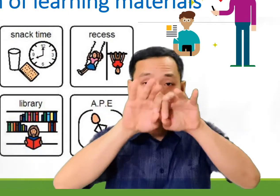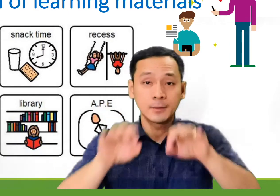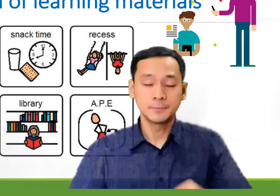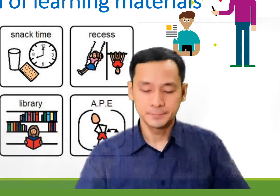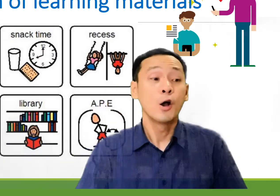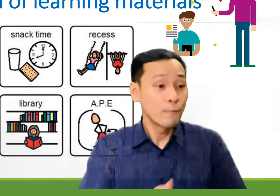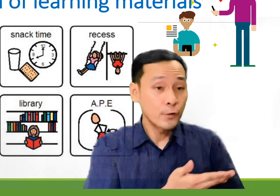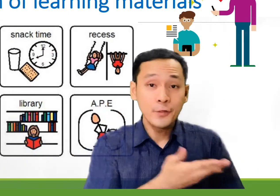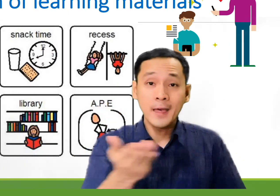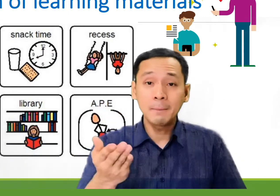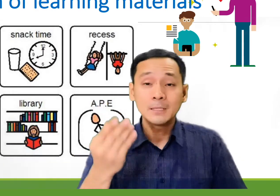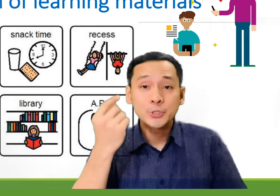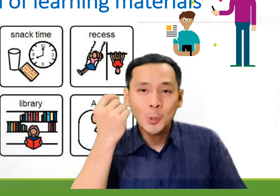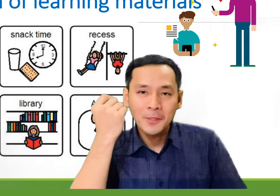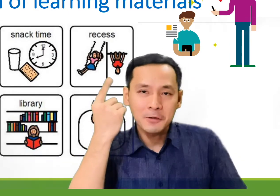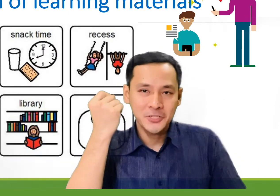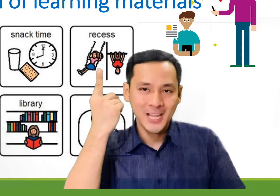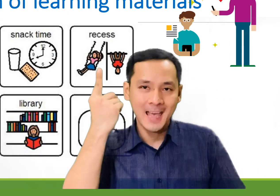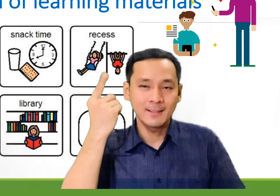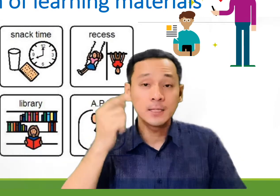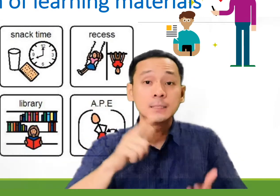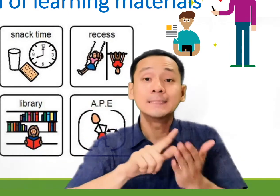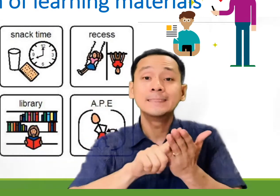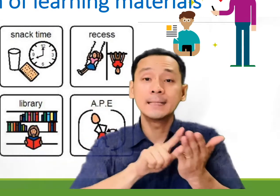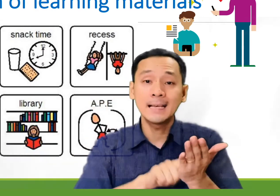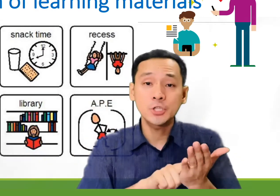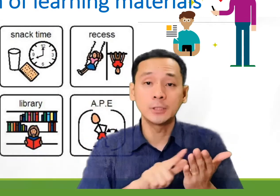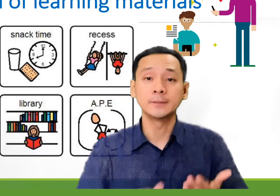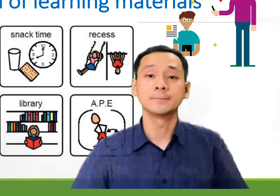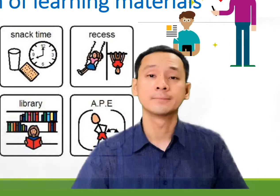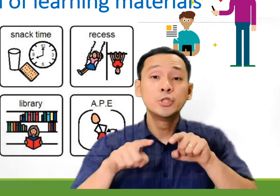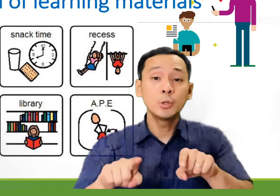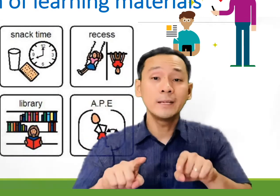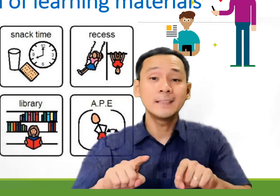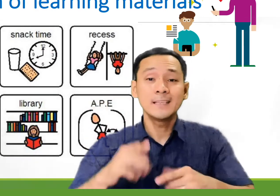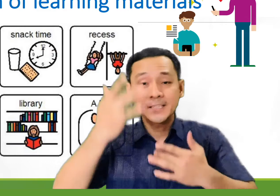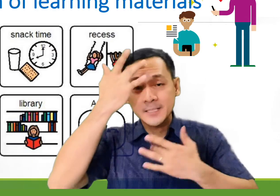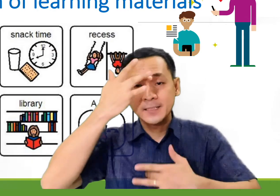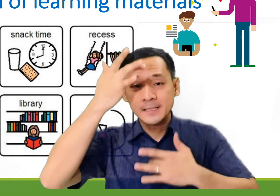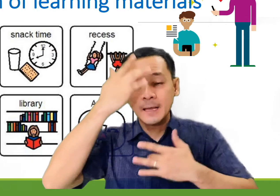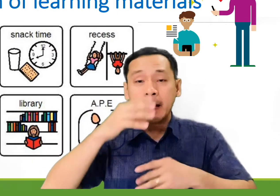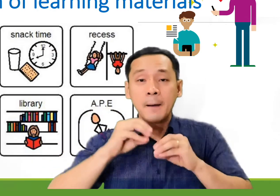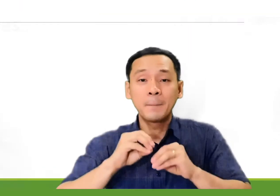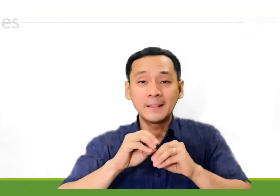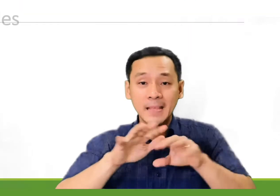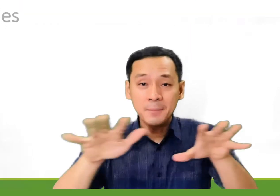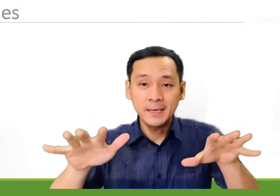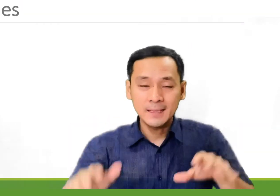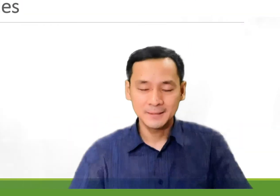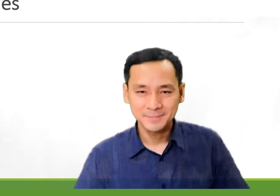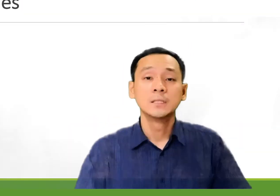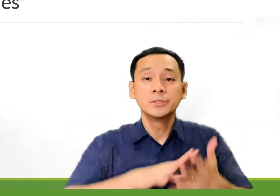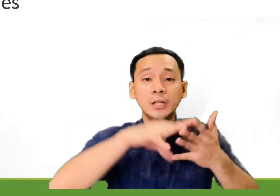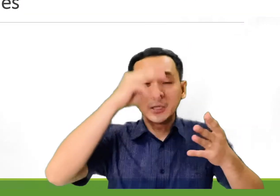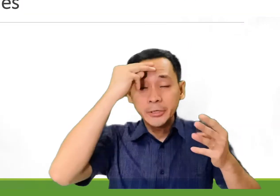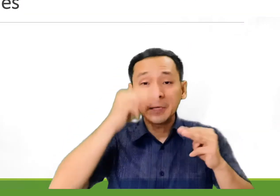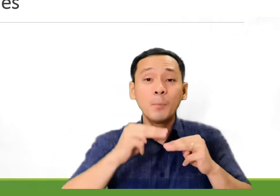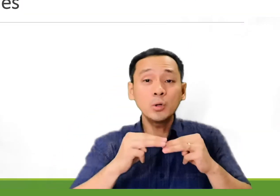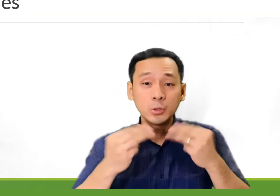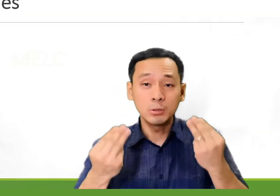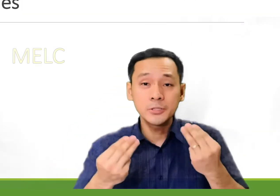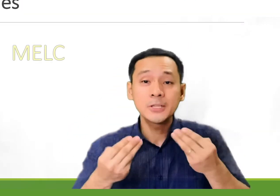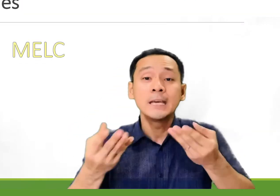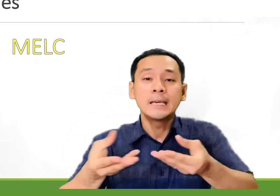important for them to understand the lesson. During this pandemic, the